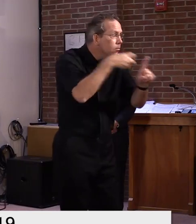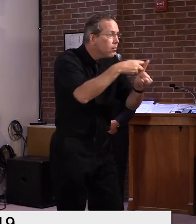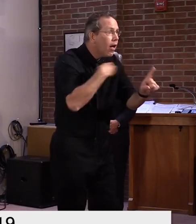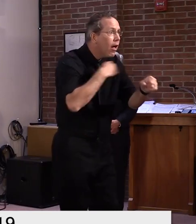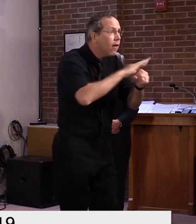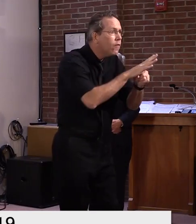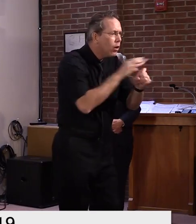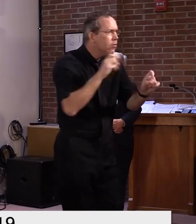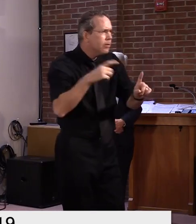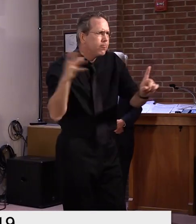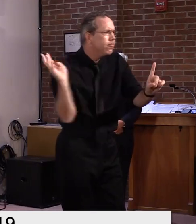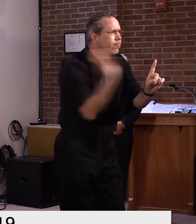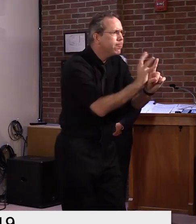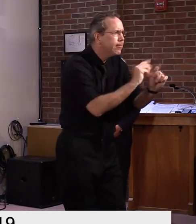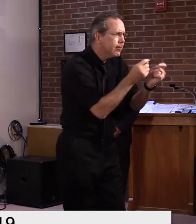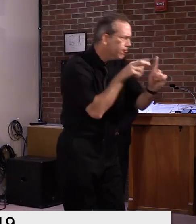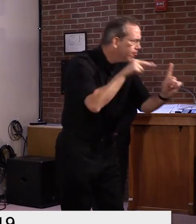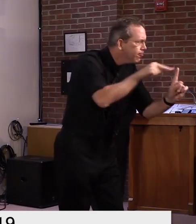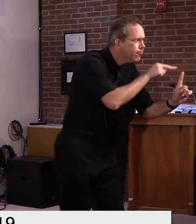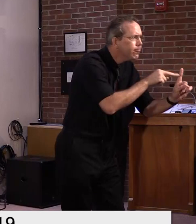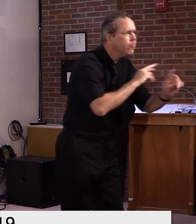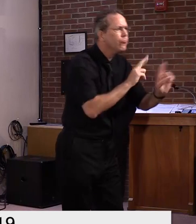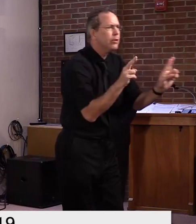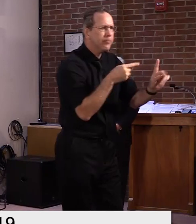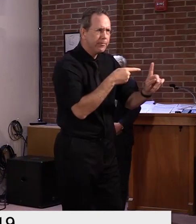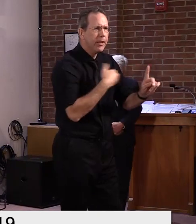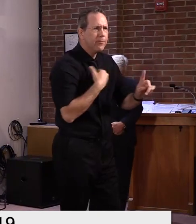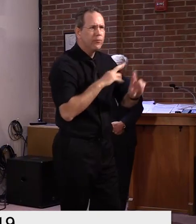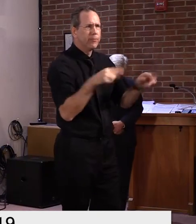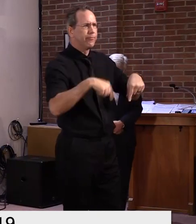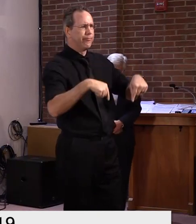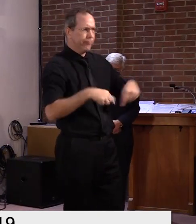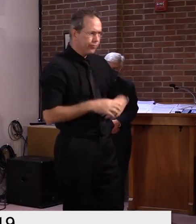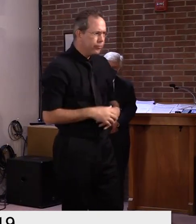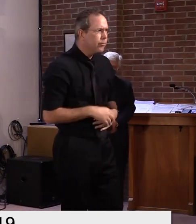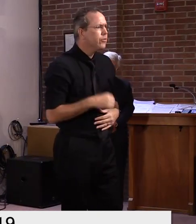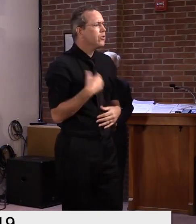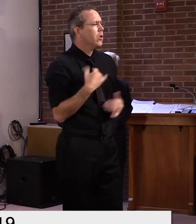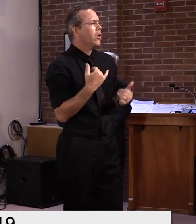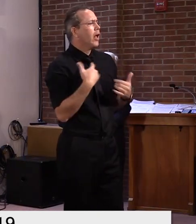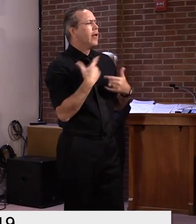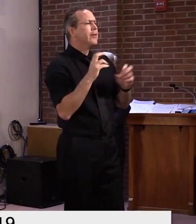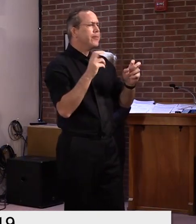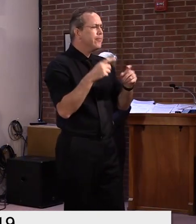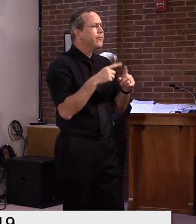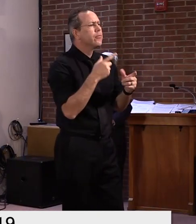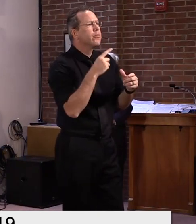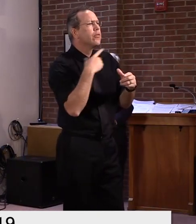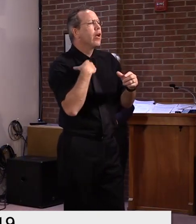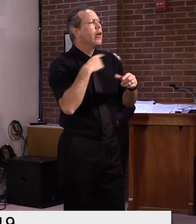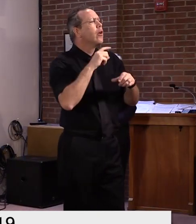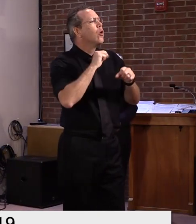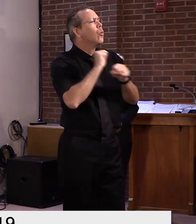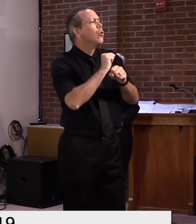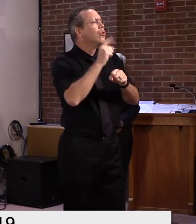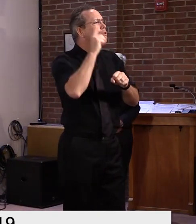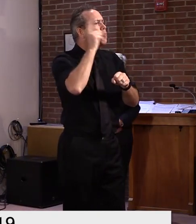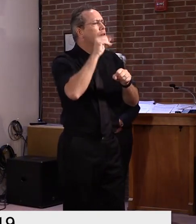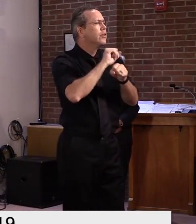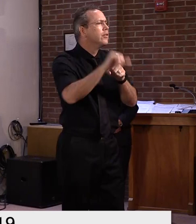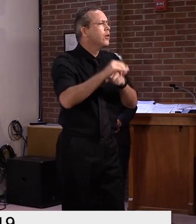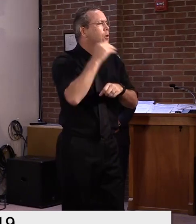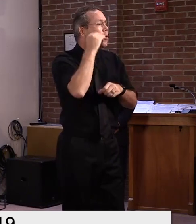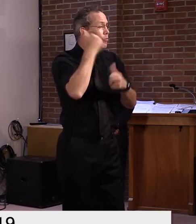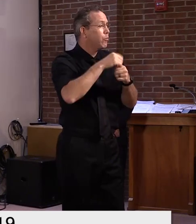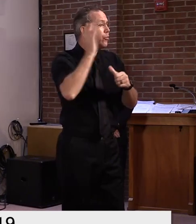safe, allowed us to transition to a work smart, stay safe approach as we carefully reopened all